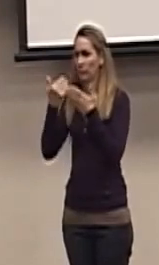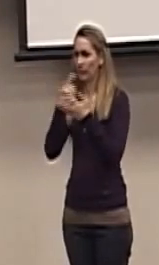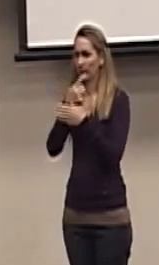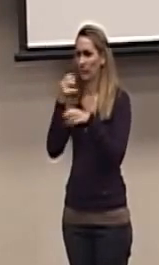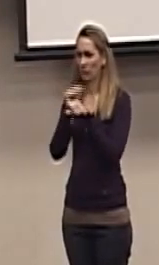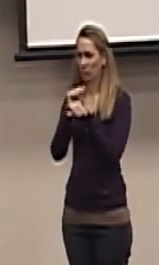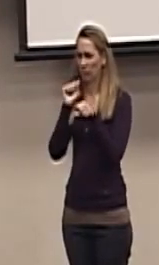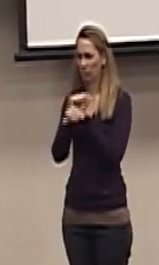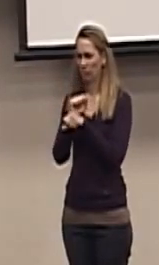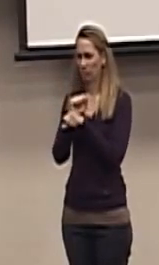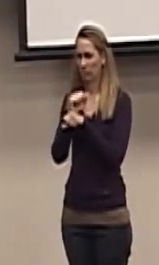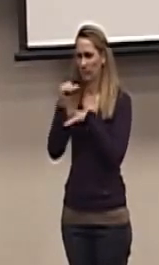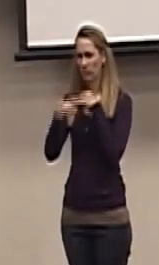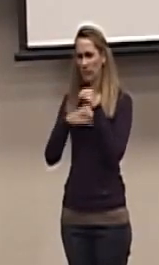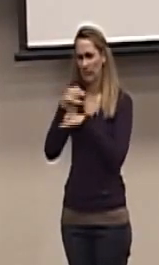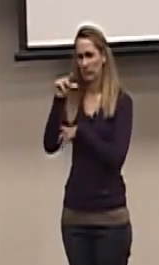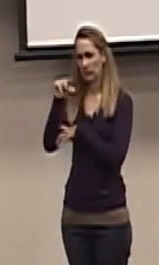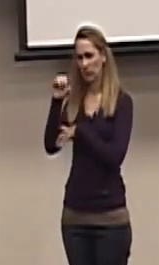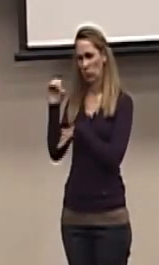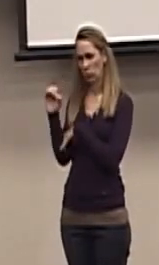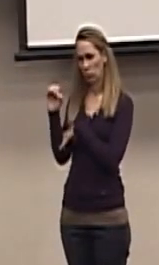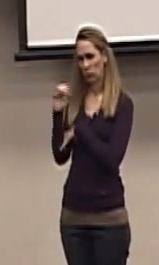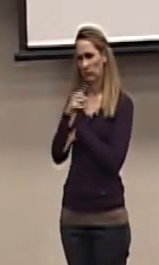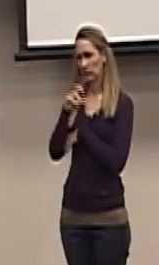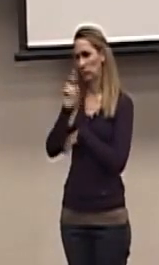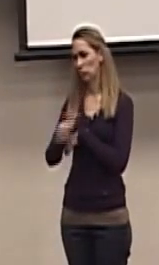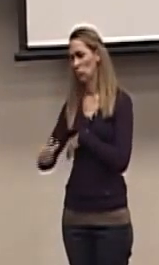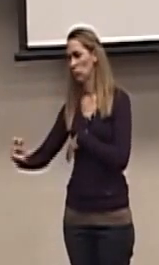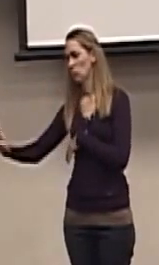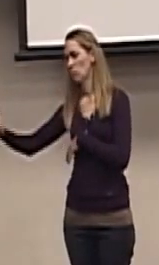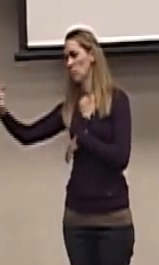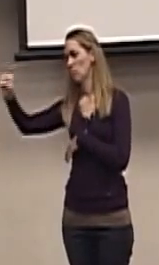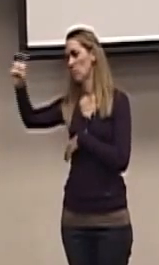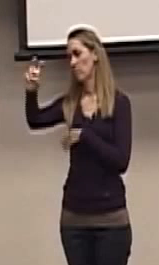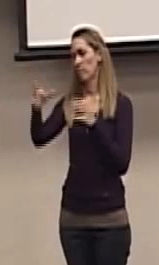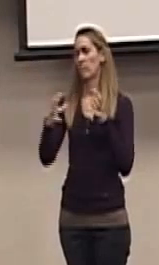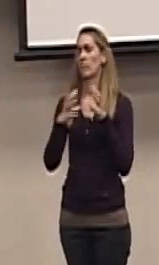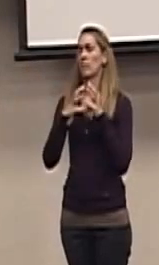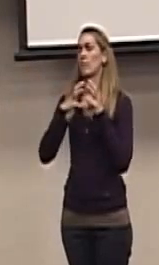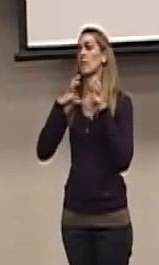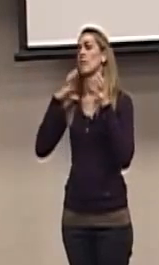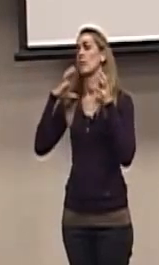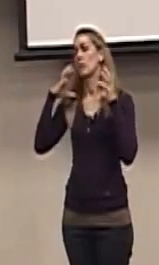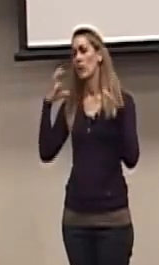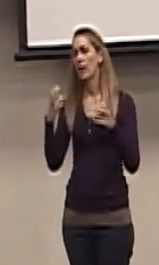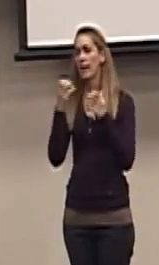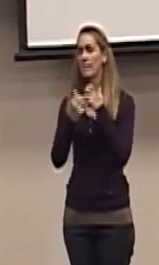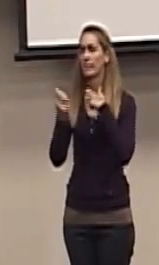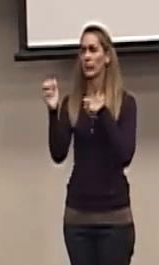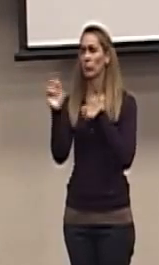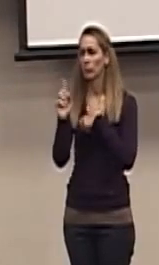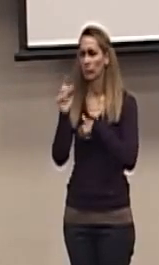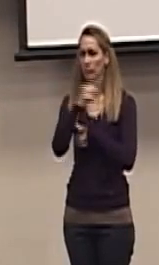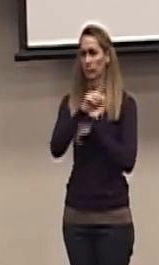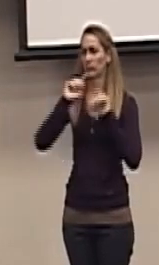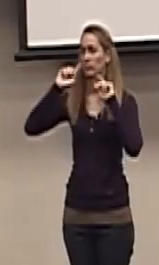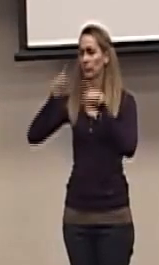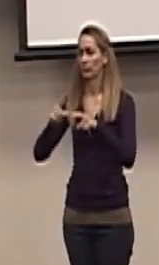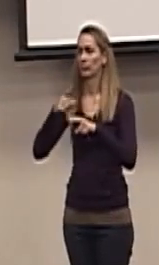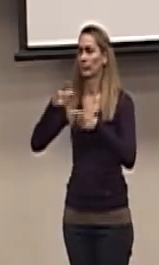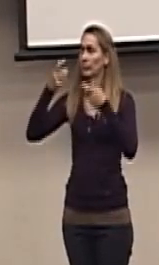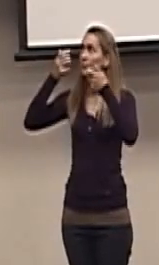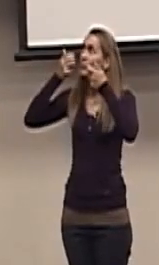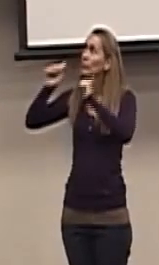done extensive travel. And everywhere he goes, he simply seeks to